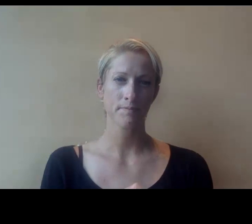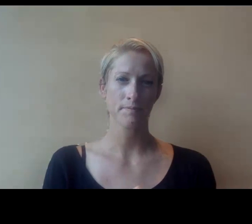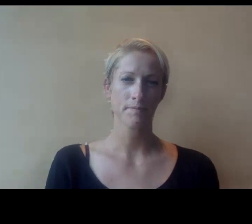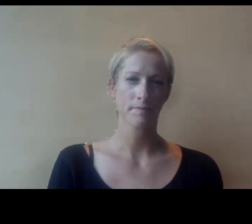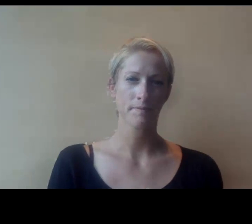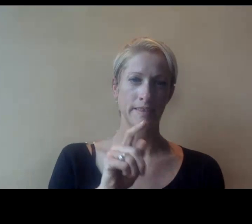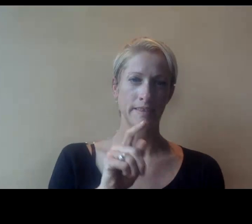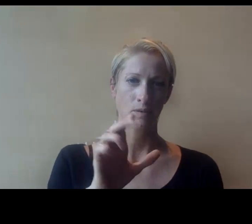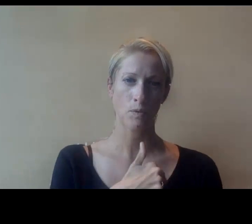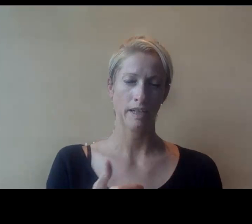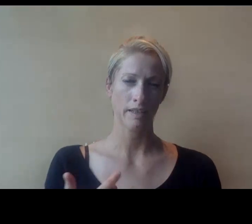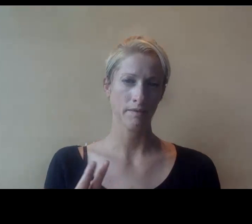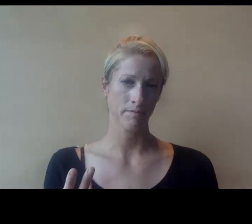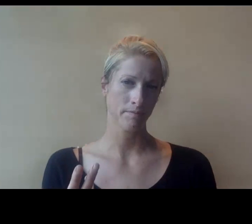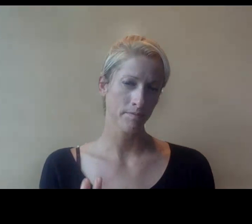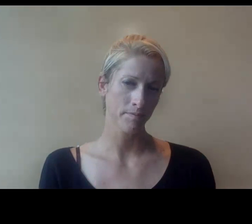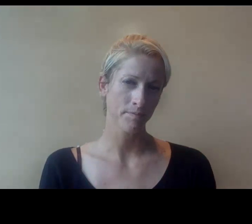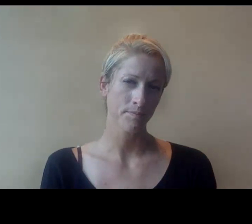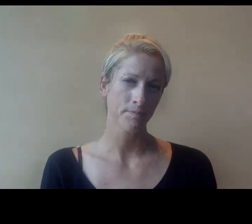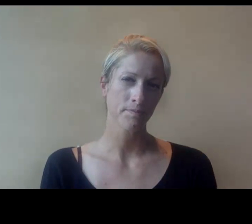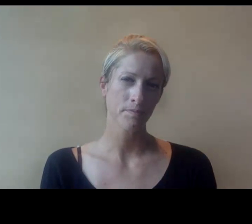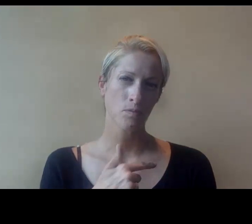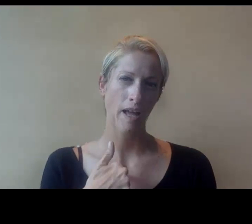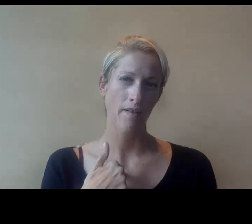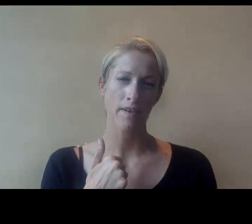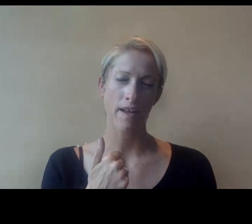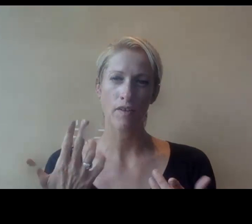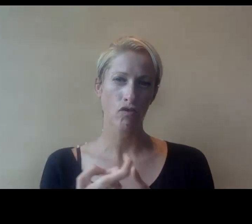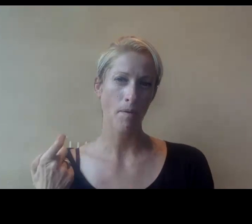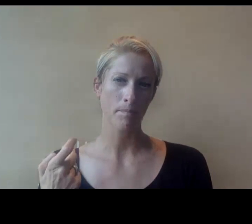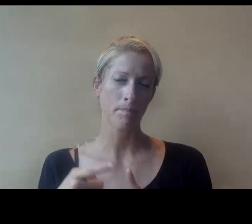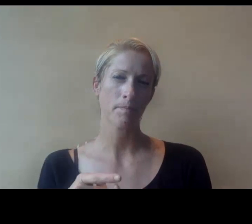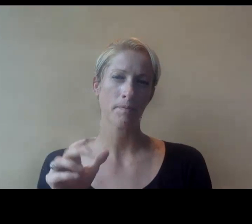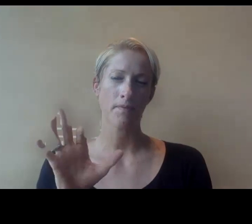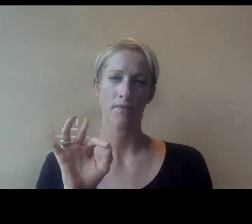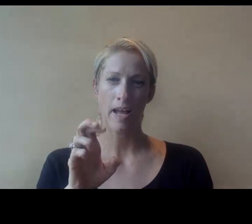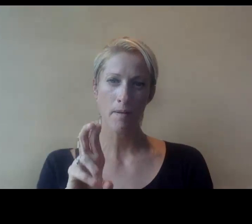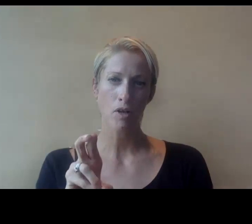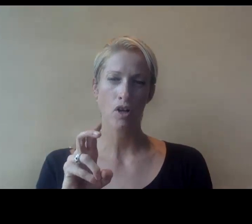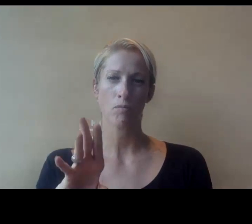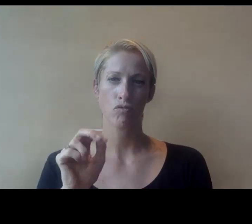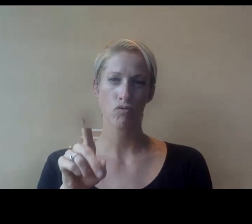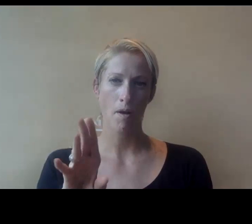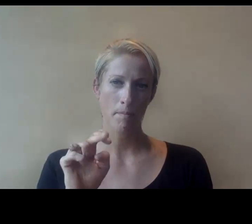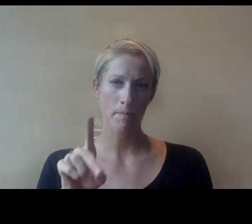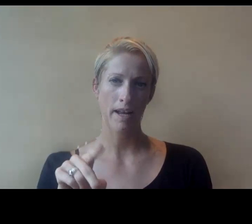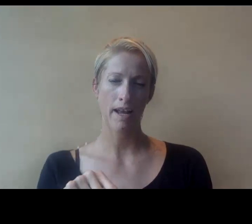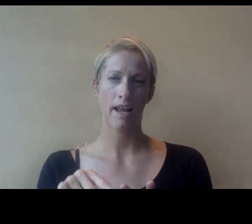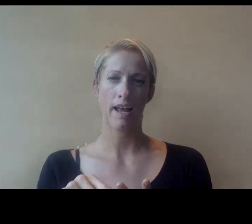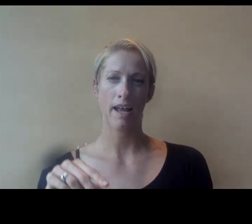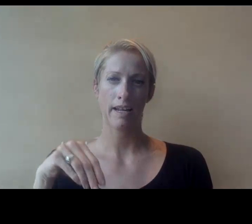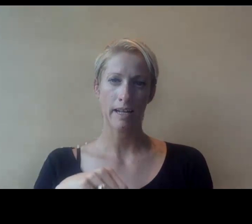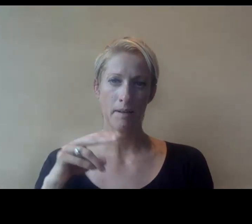40 courses across the industry, everything from fiber to broadband to in-building